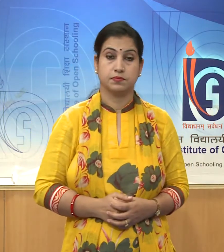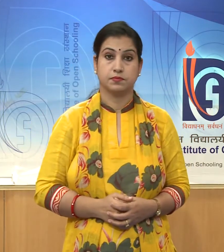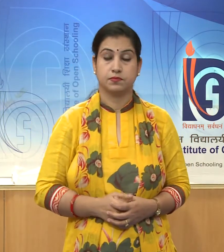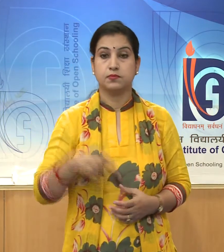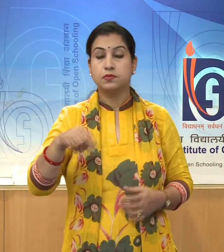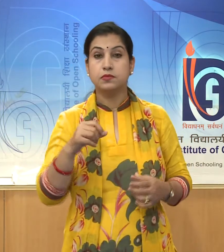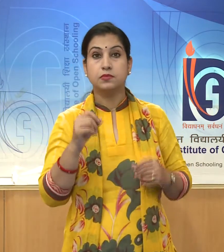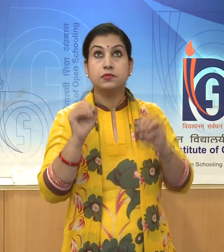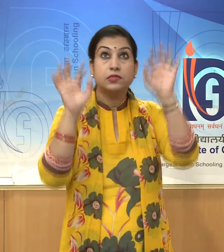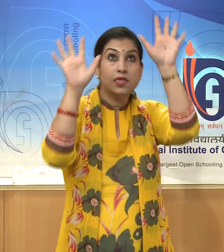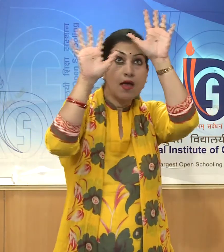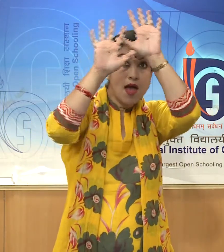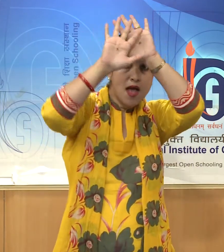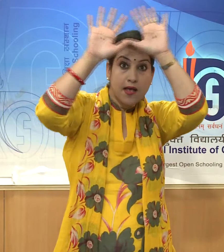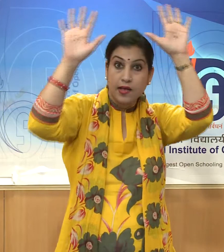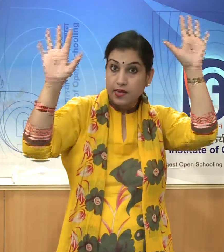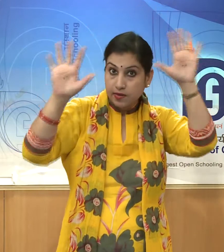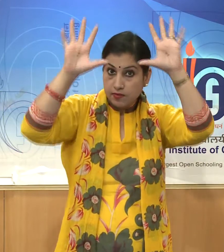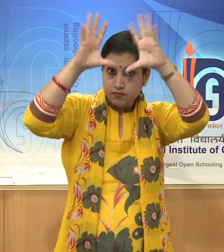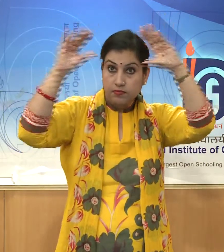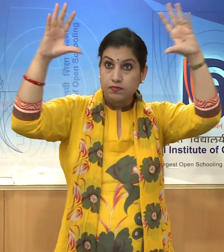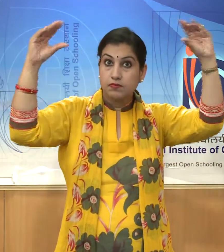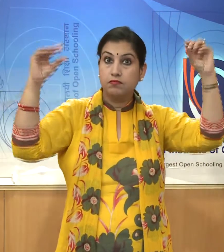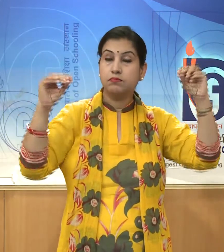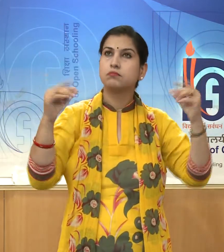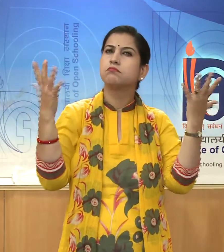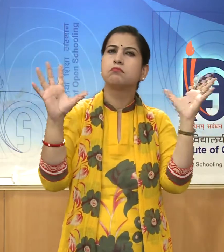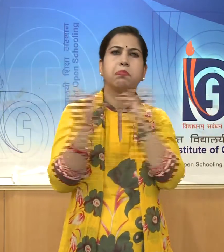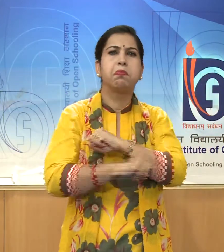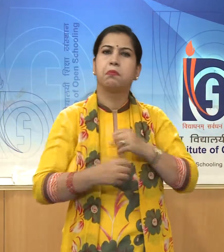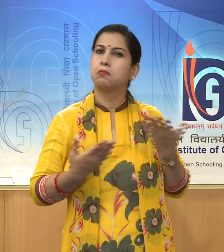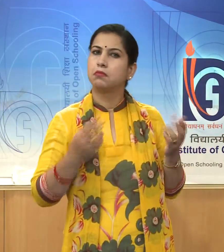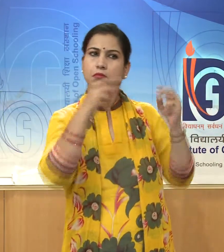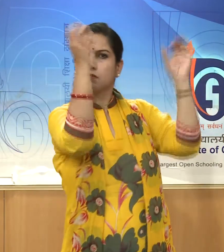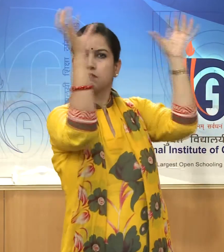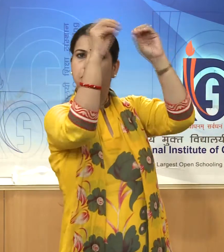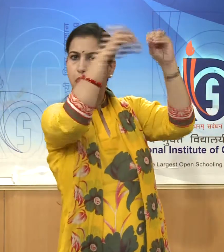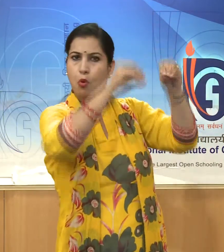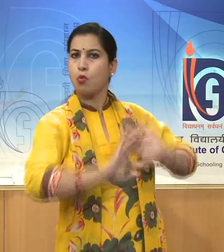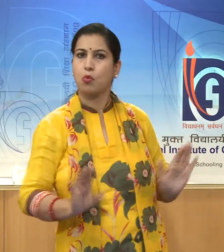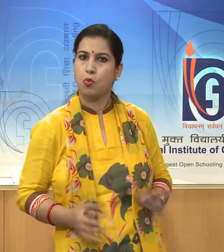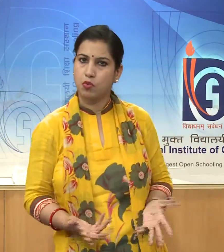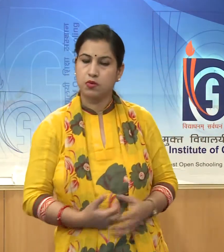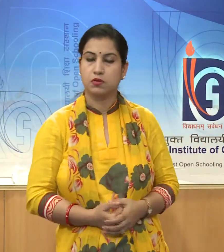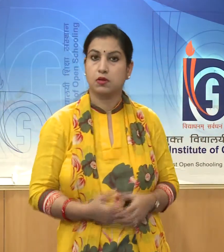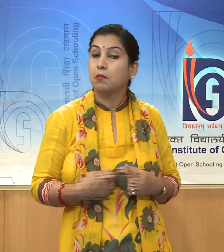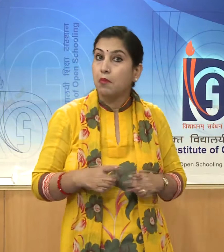the sky was barely absent, but